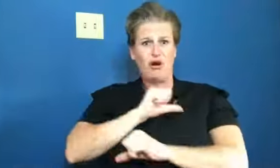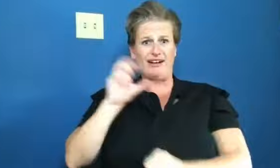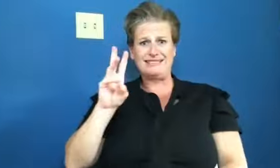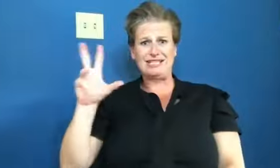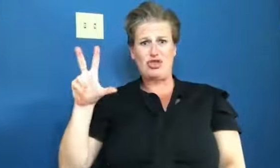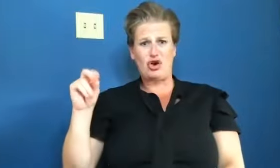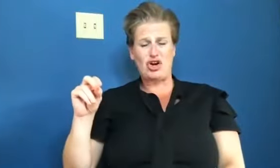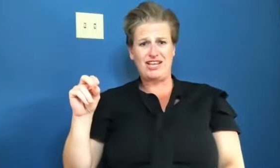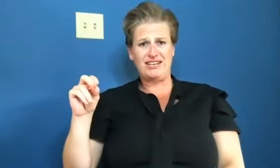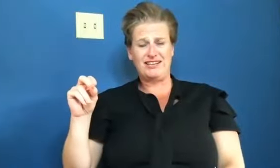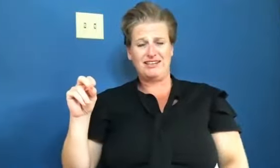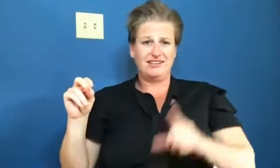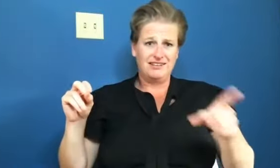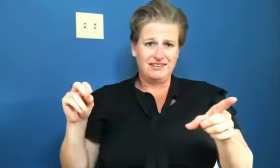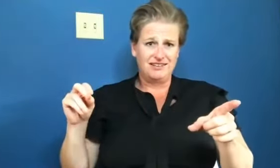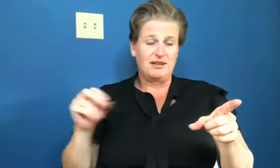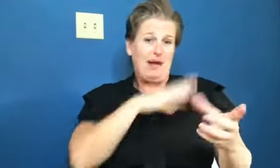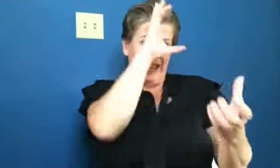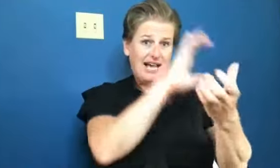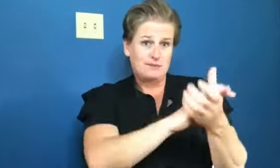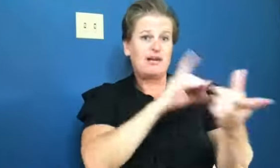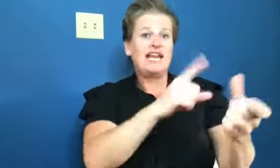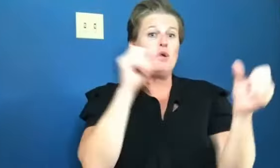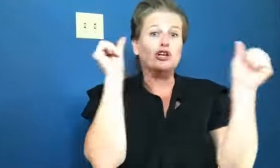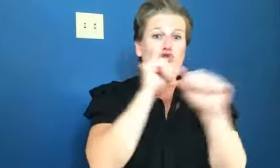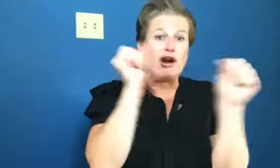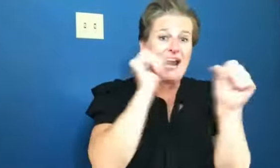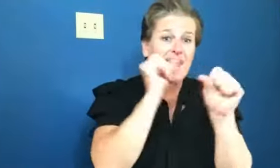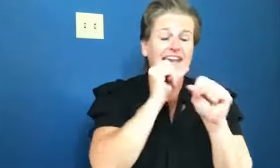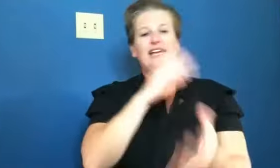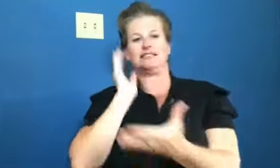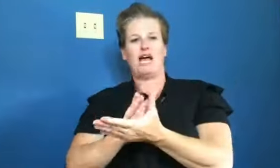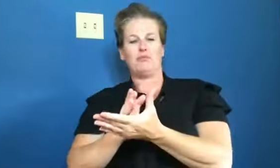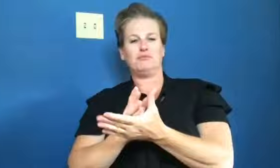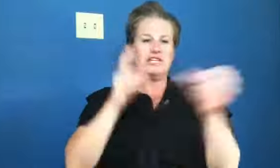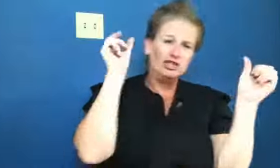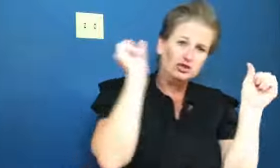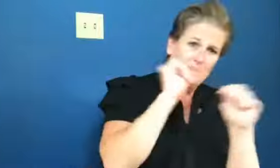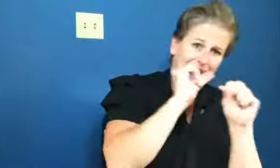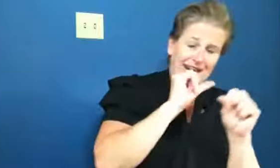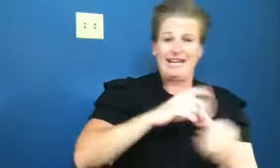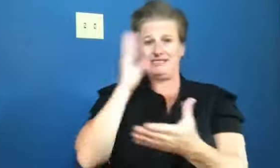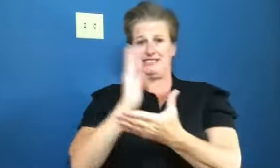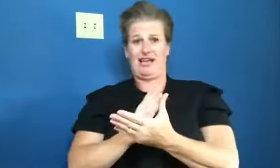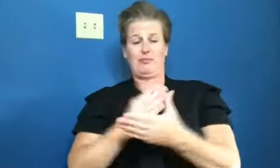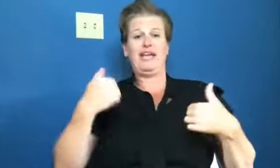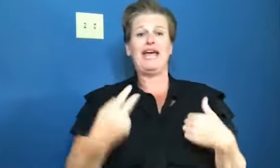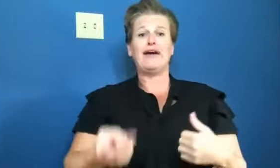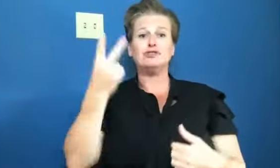our boyfriend at the time. He was a binge drinker. He could turn it on and turn it off. He was working on two master's degrees at the same time. And he would